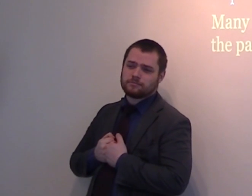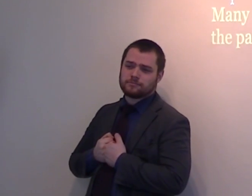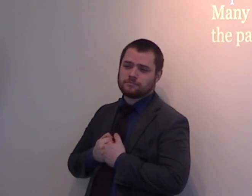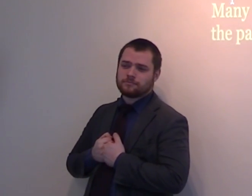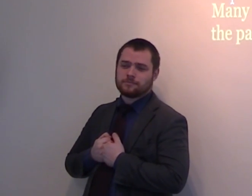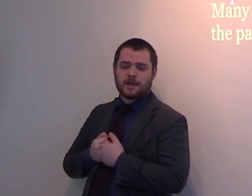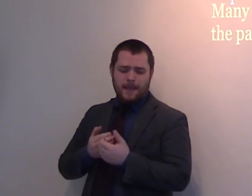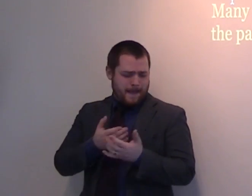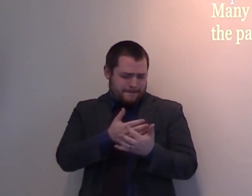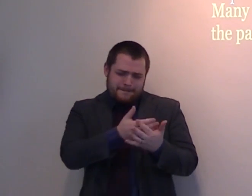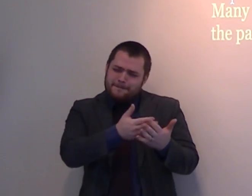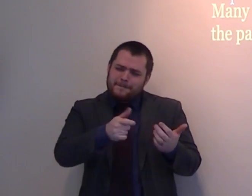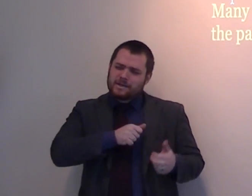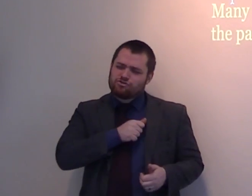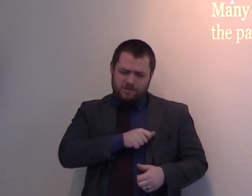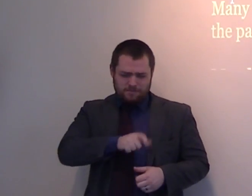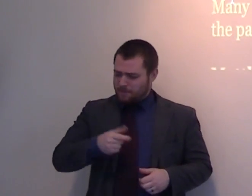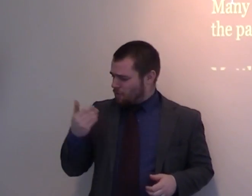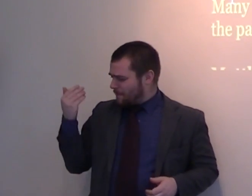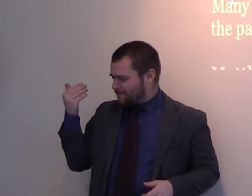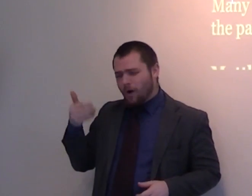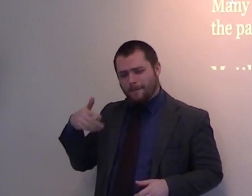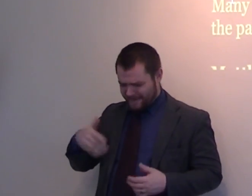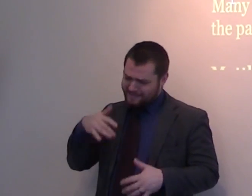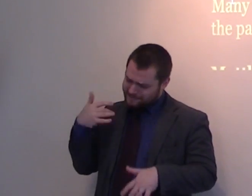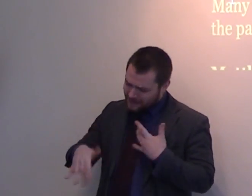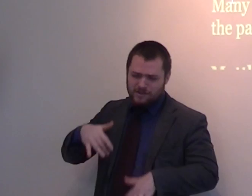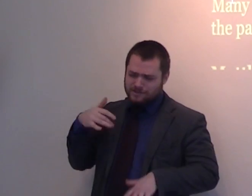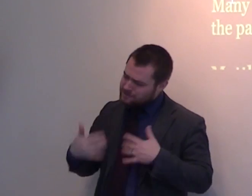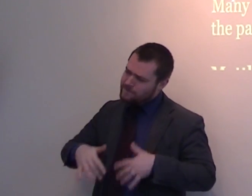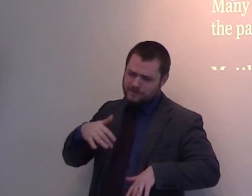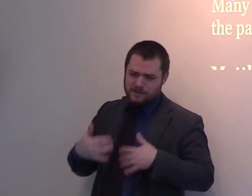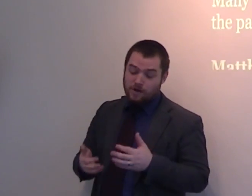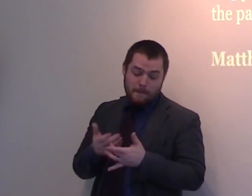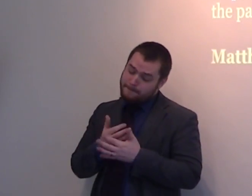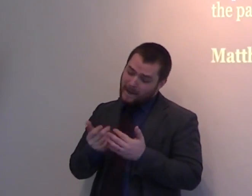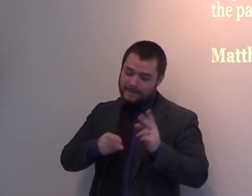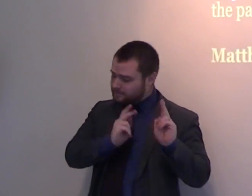Many Christian people have suffered in the past, and many have died.